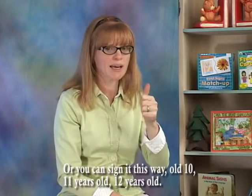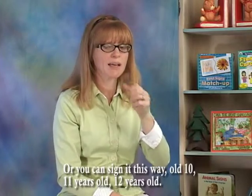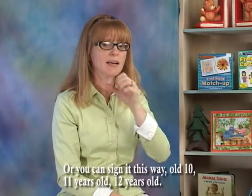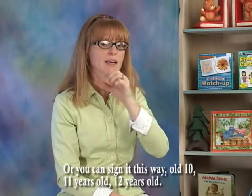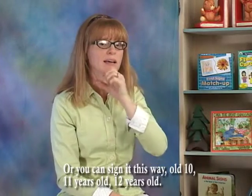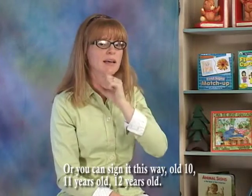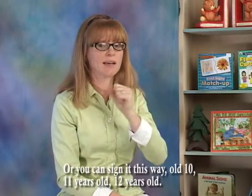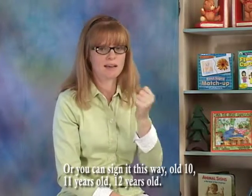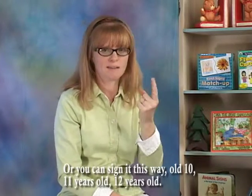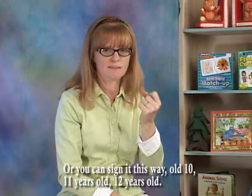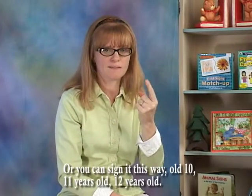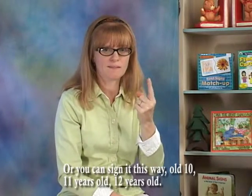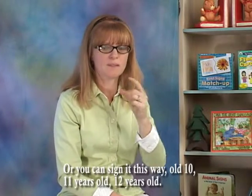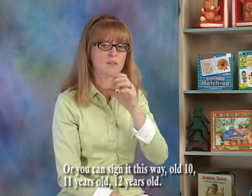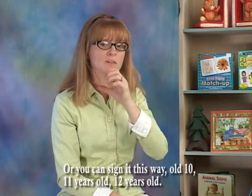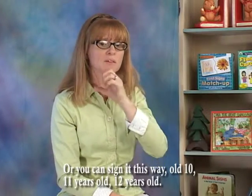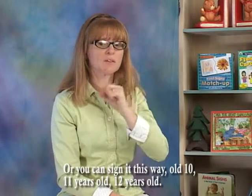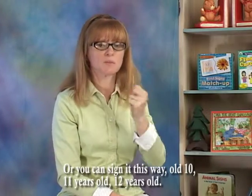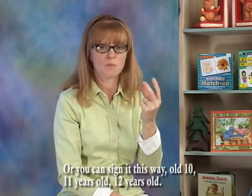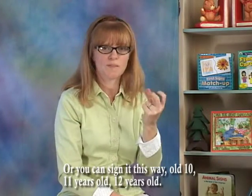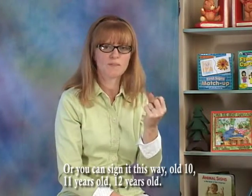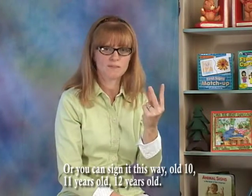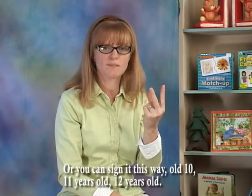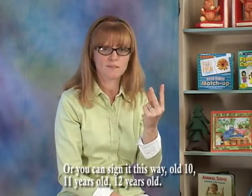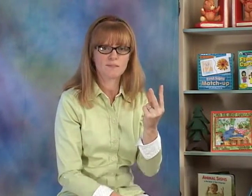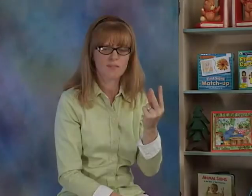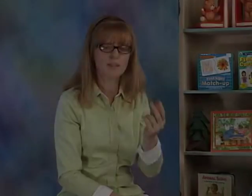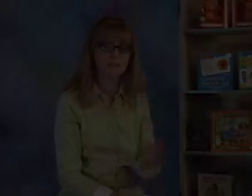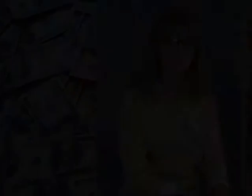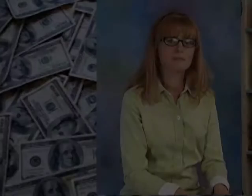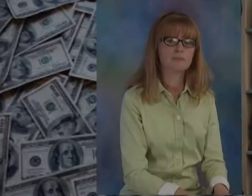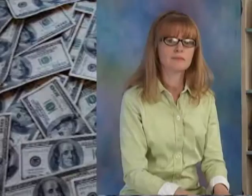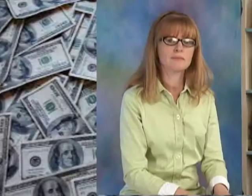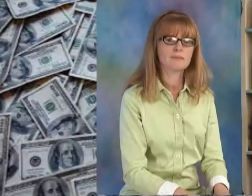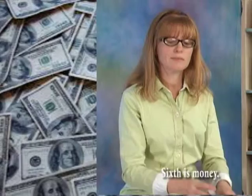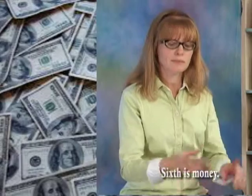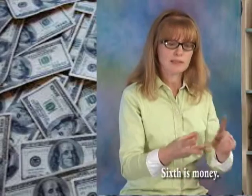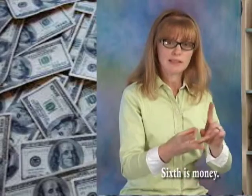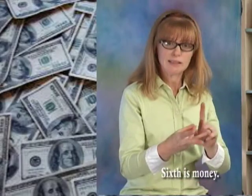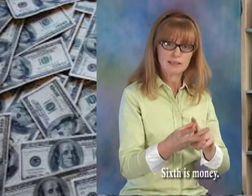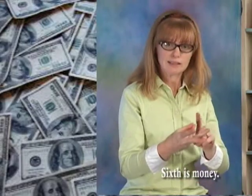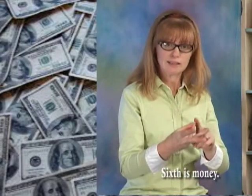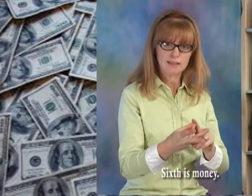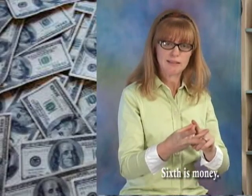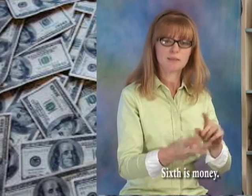sign it this way: old 10, 11 years old, 12 years old.